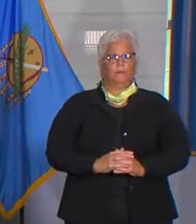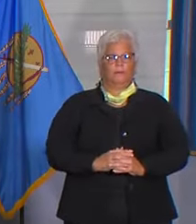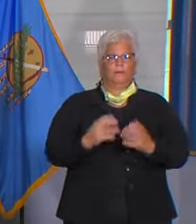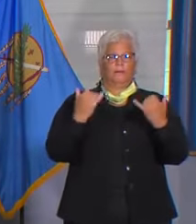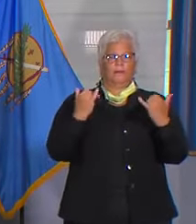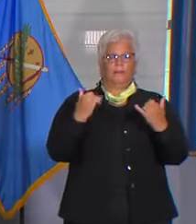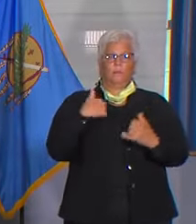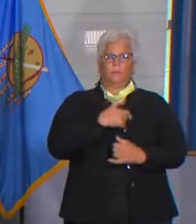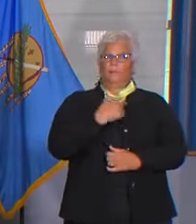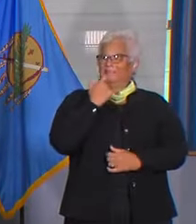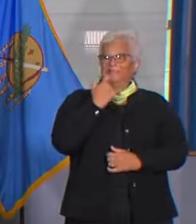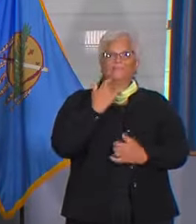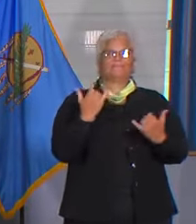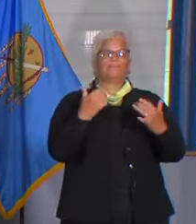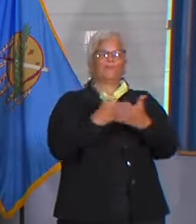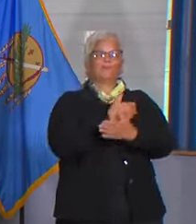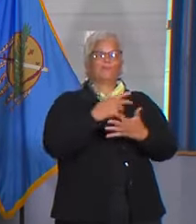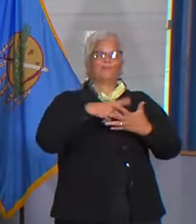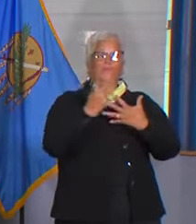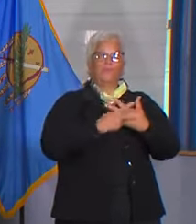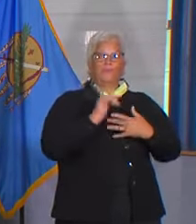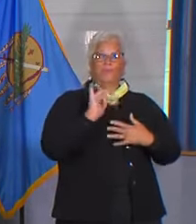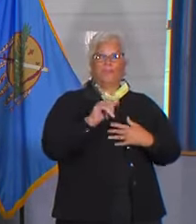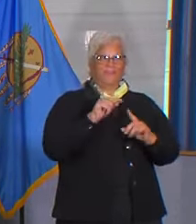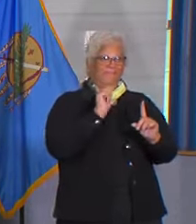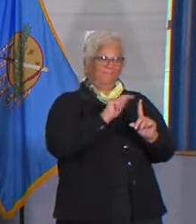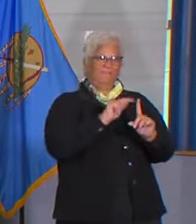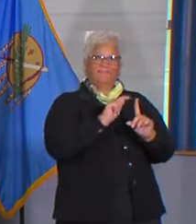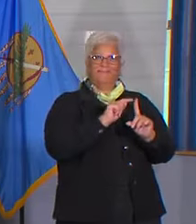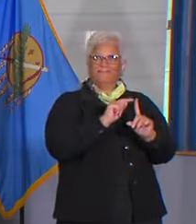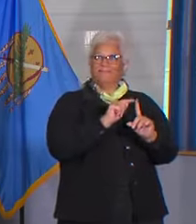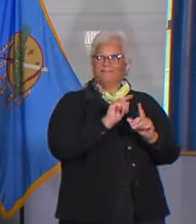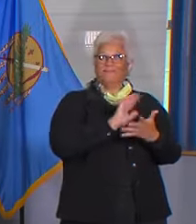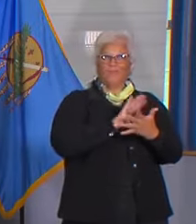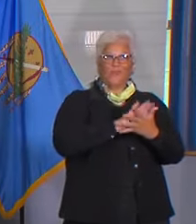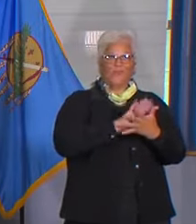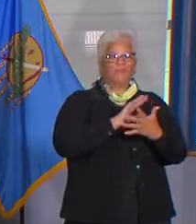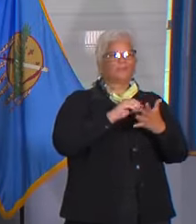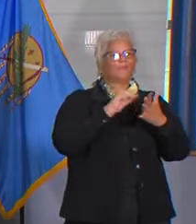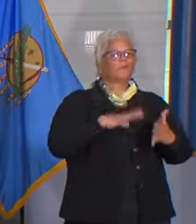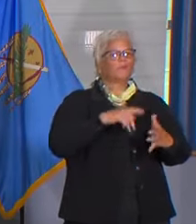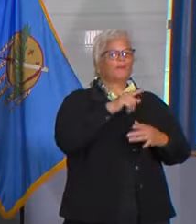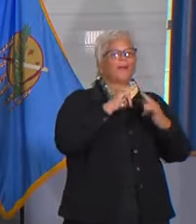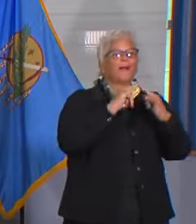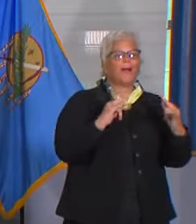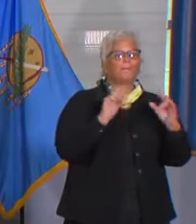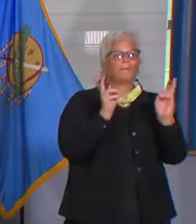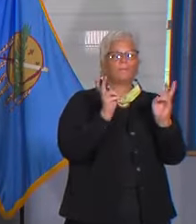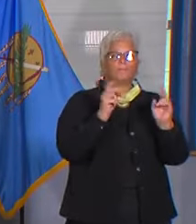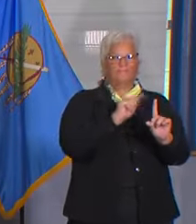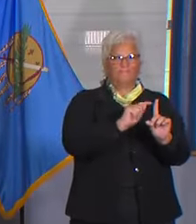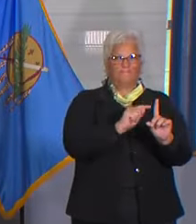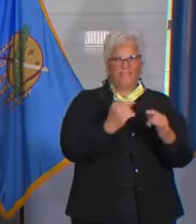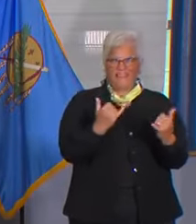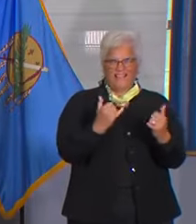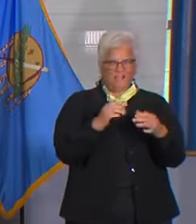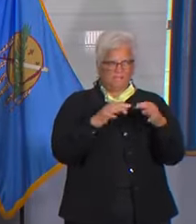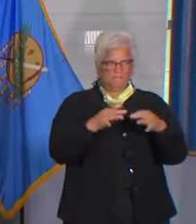place, we want to make sure that our employees on our team at the City of Tulsa, who may not have